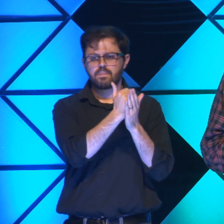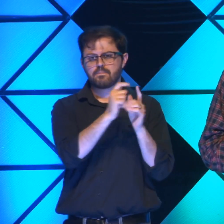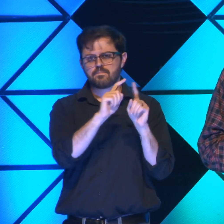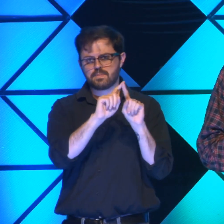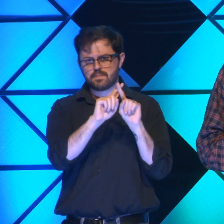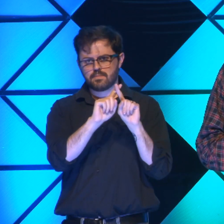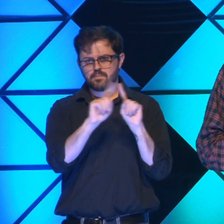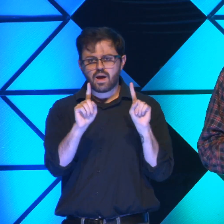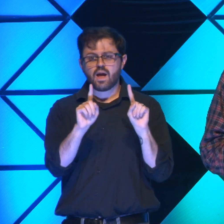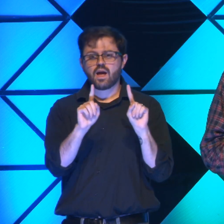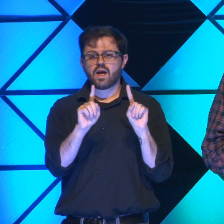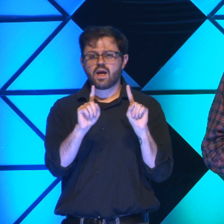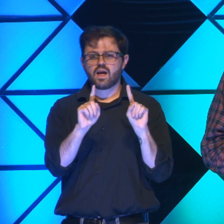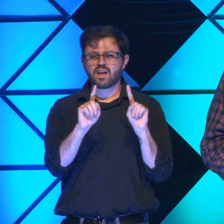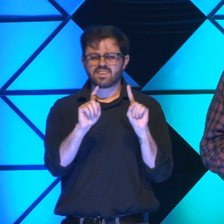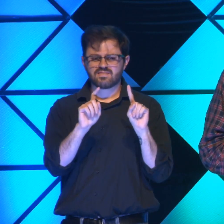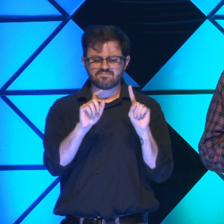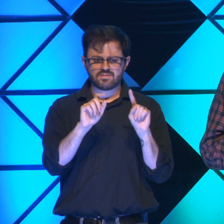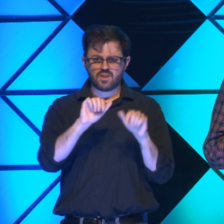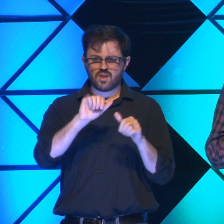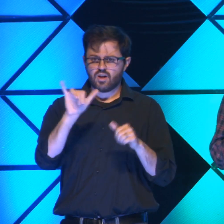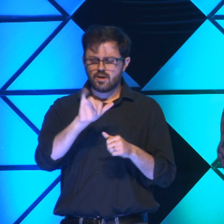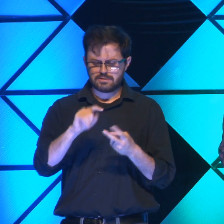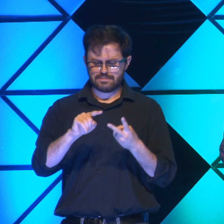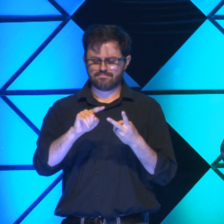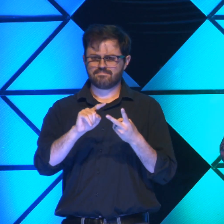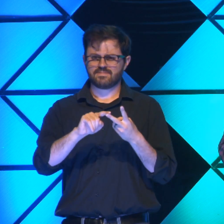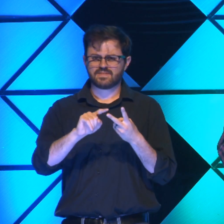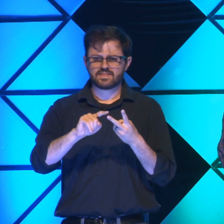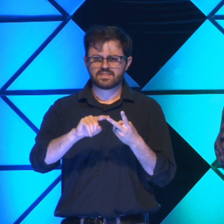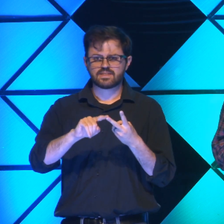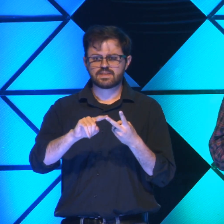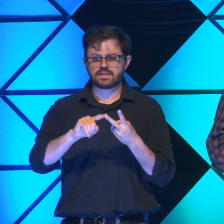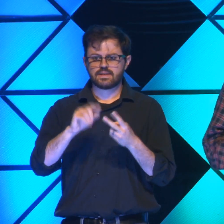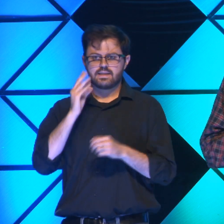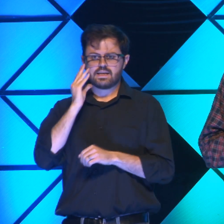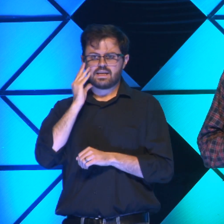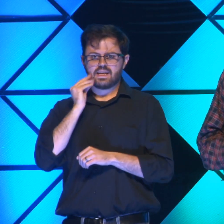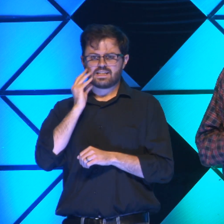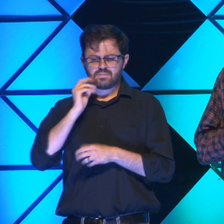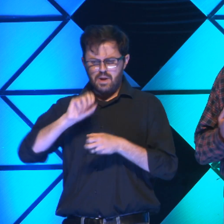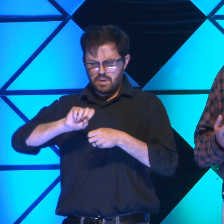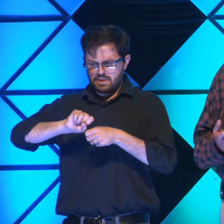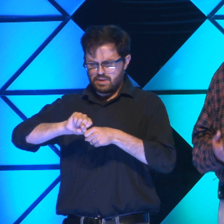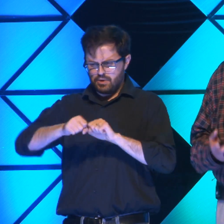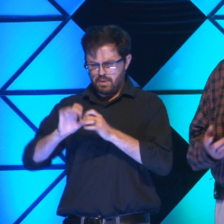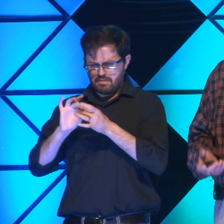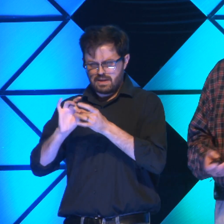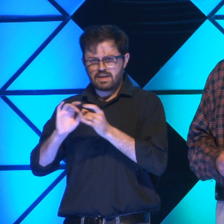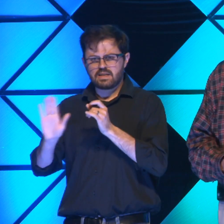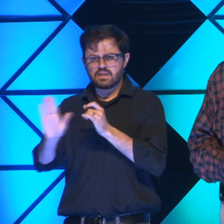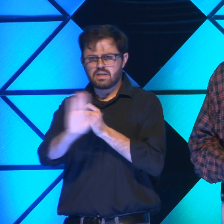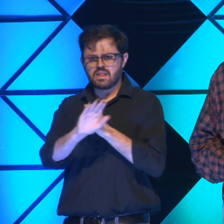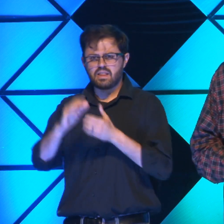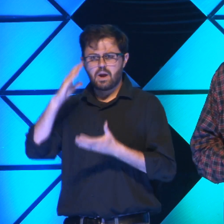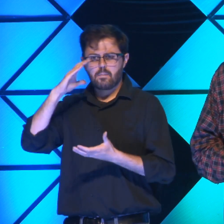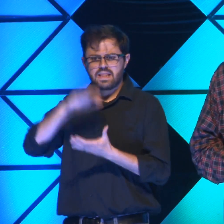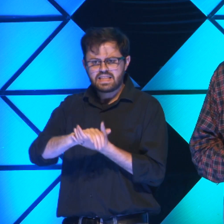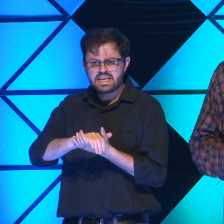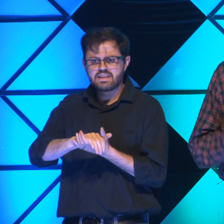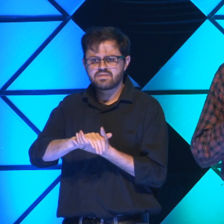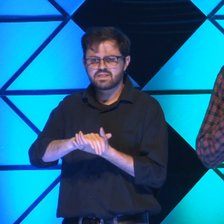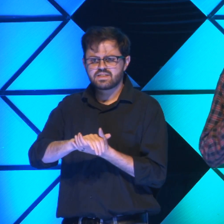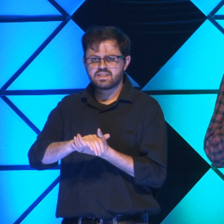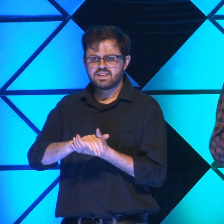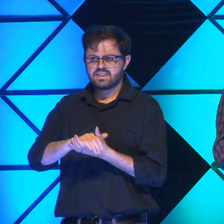only that grief that they felt, but they grieved beliefs that they felt had been proven wrong.